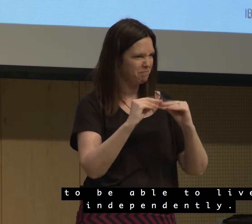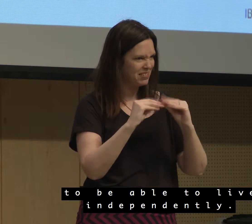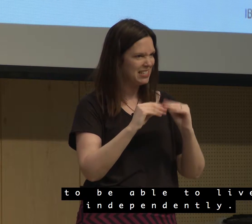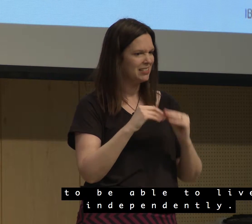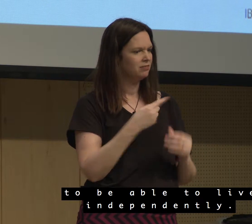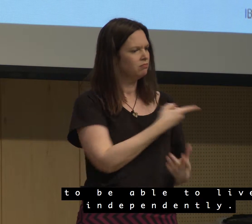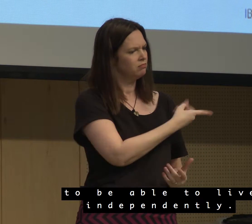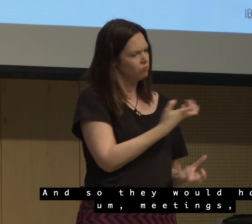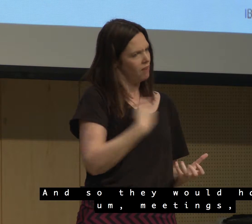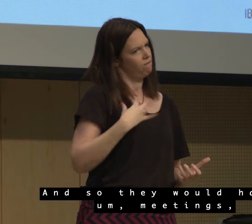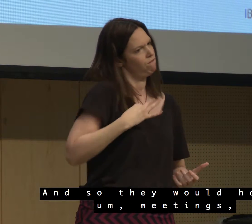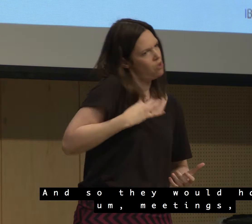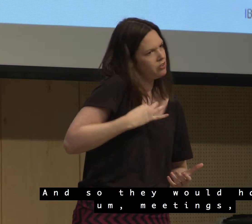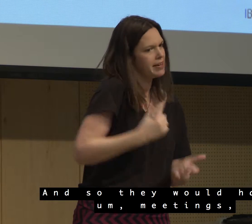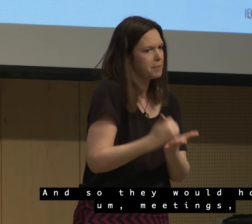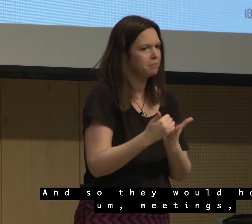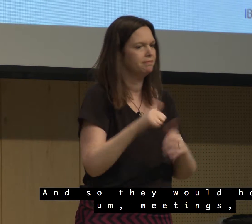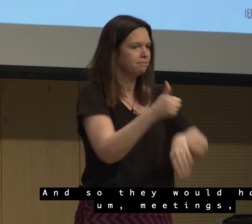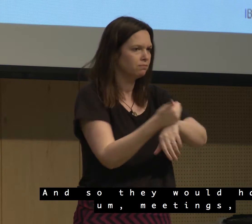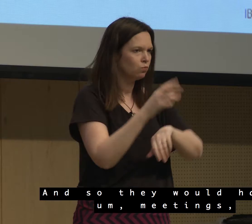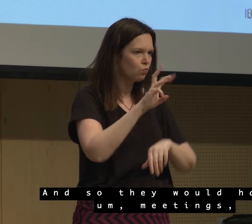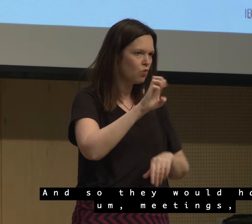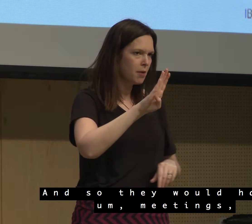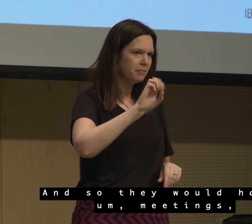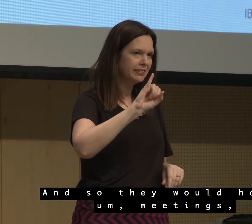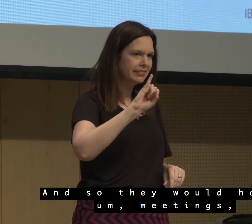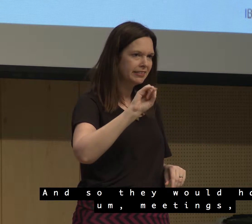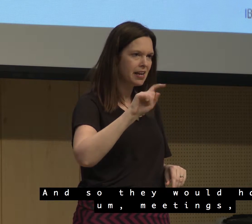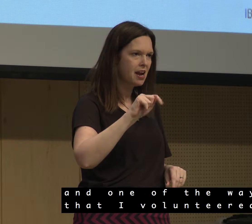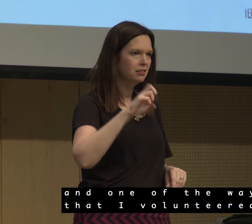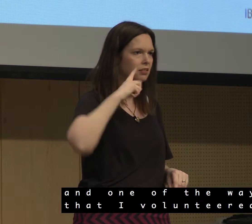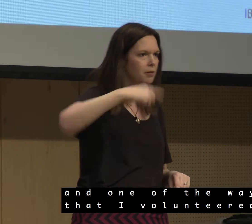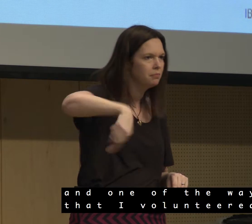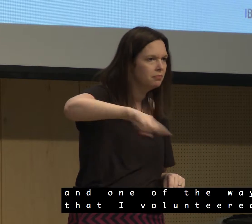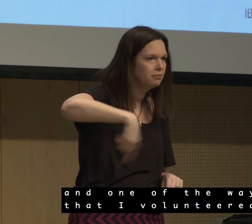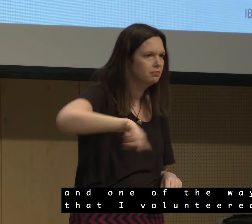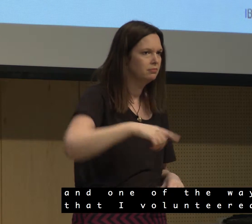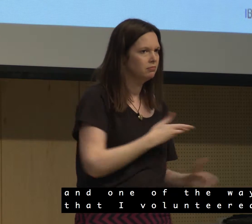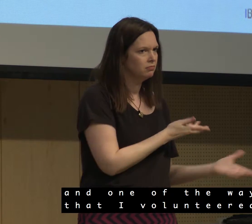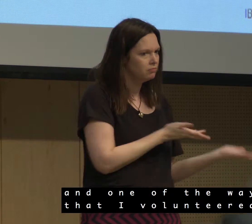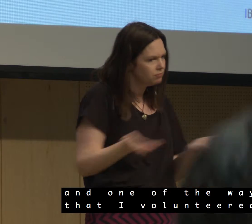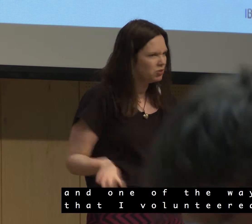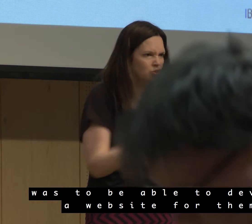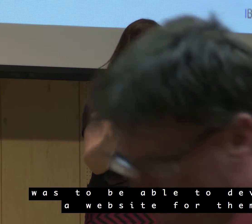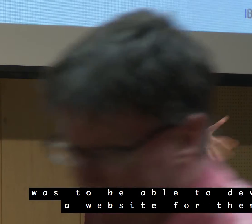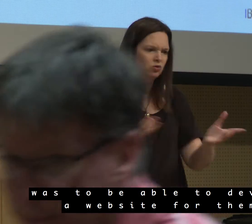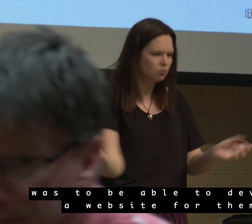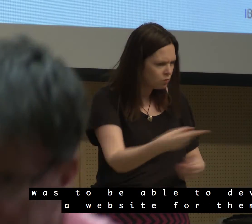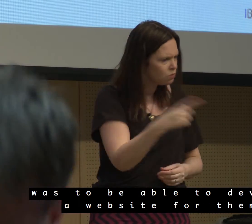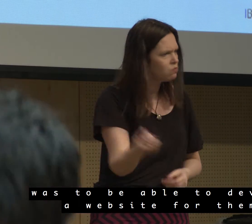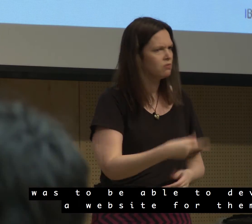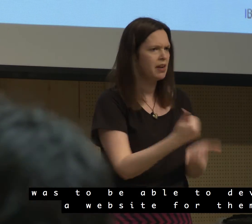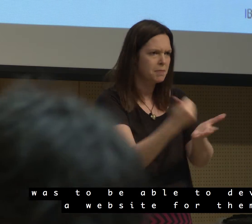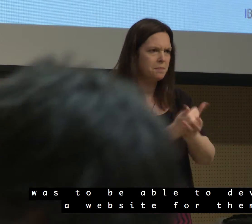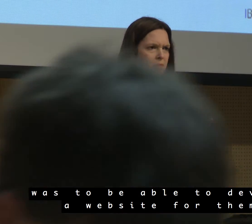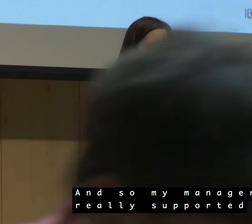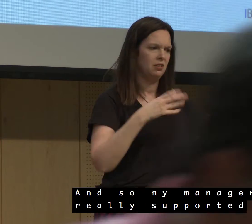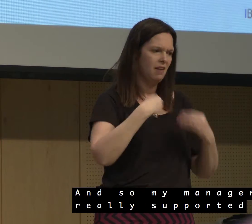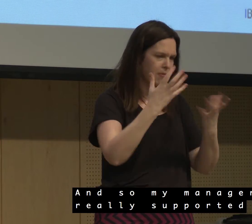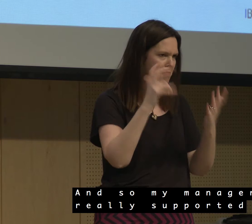live independently. And so they would have meetings, and one of the ways that I volunteered was to be able to develop a website for them. And so my